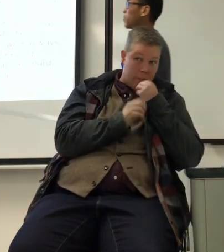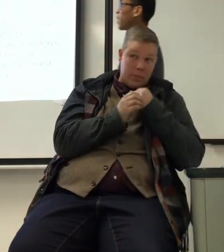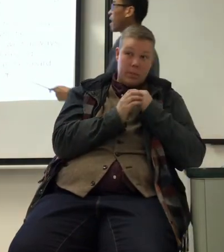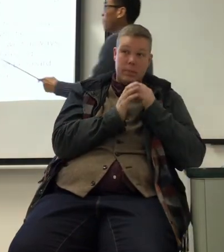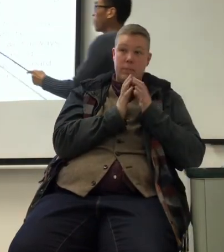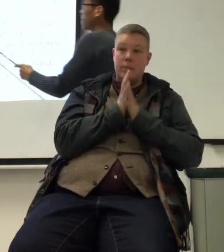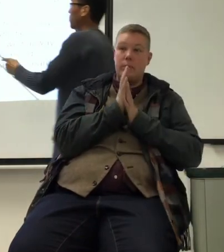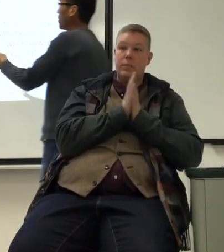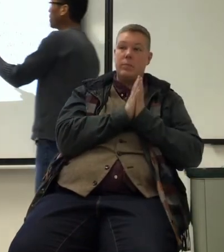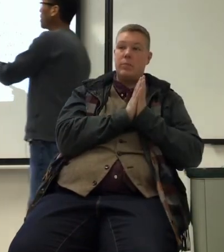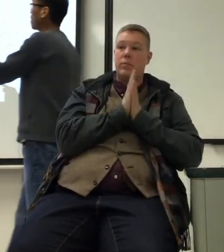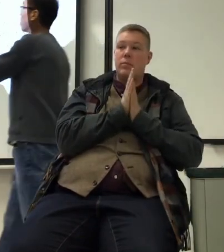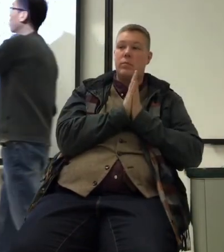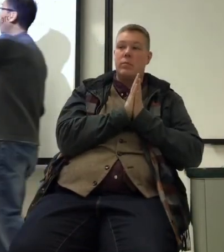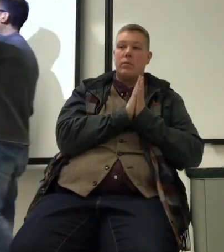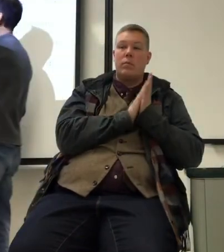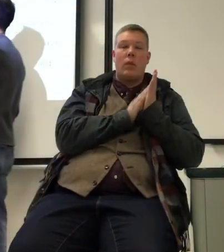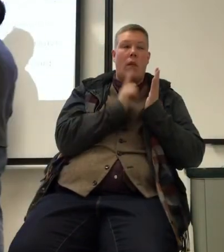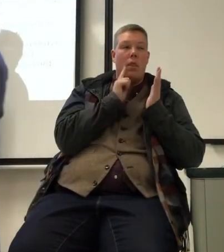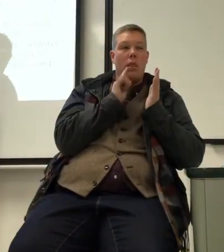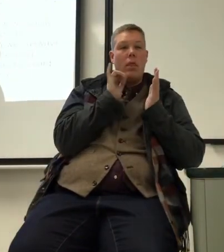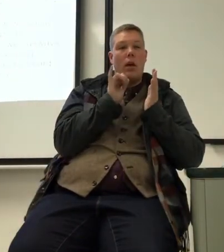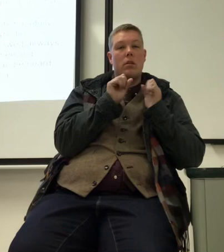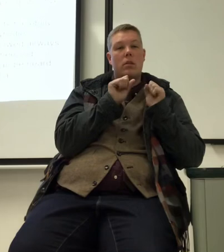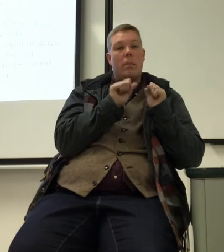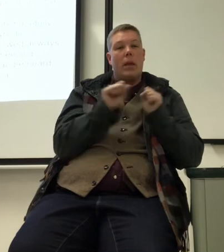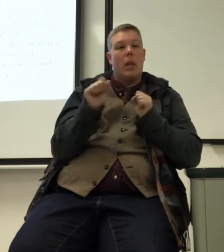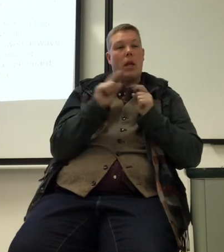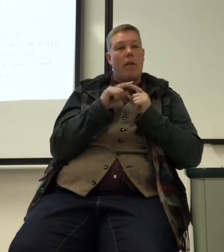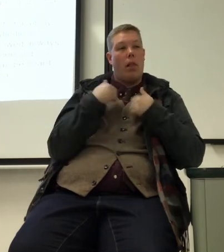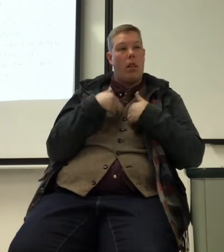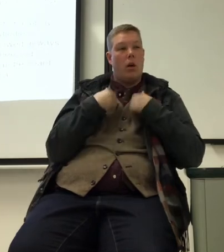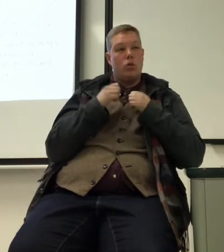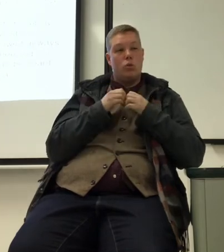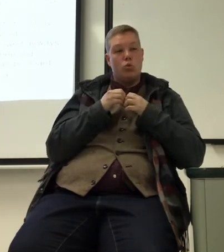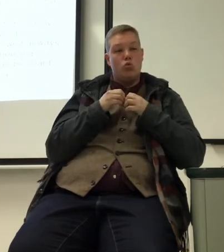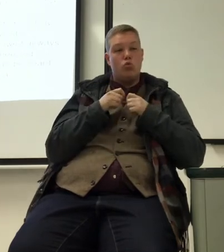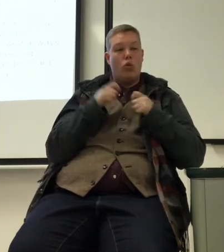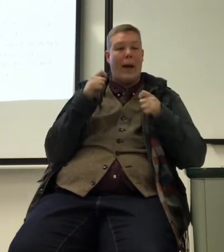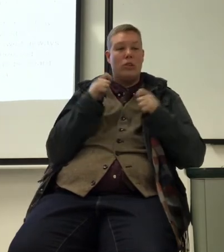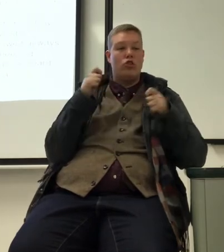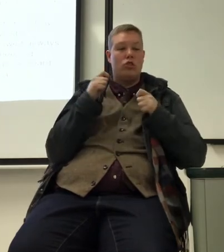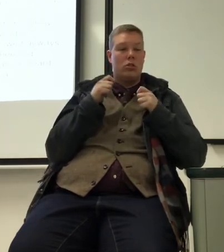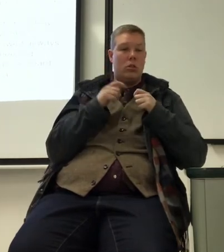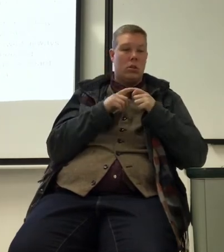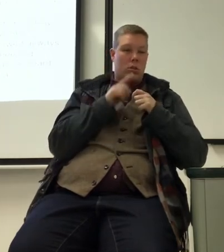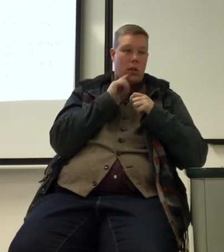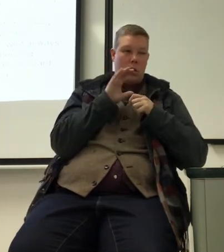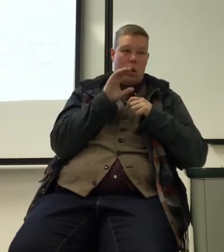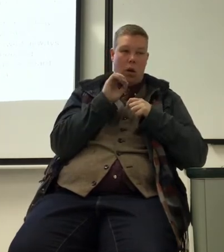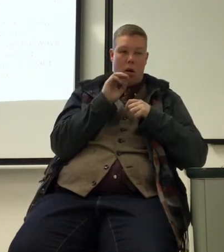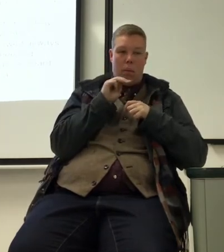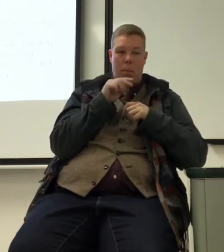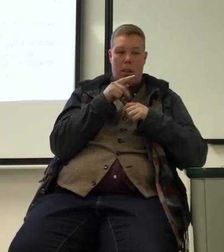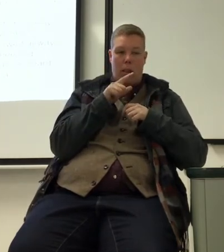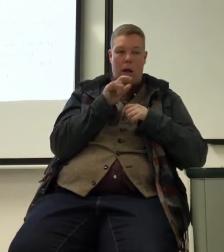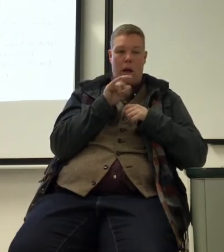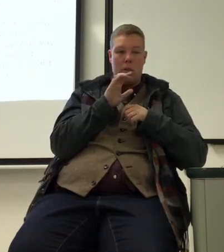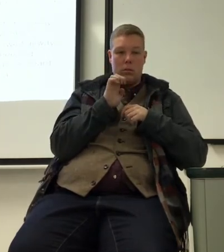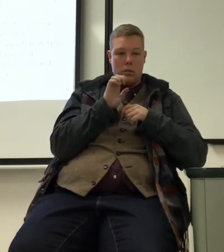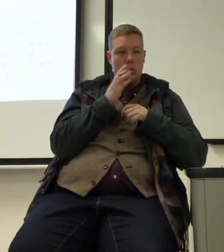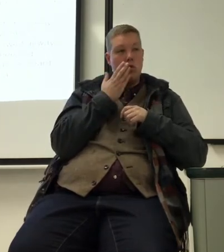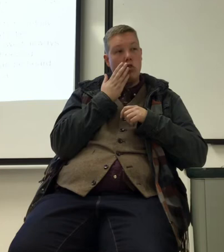let's read what I have here. The ability of a lung to stretch is compliance. So compliance is a good thing. If you're